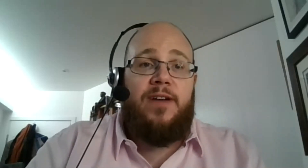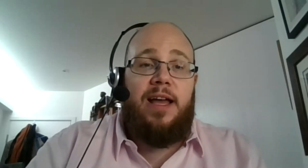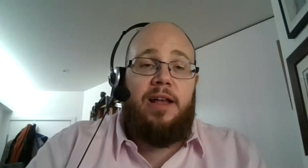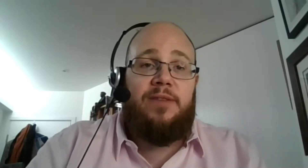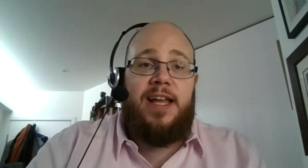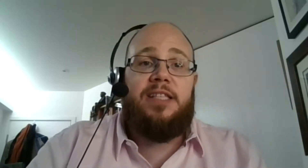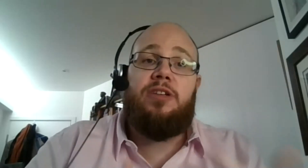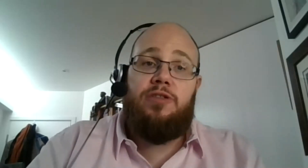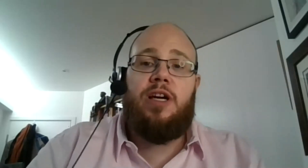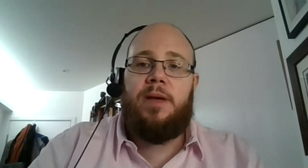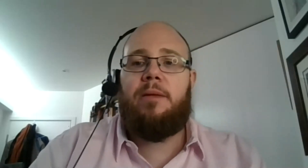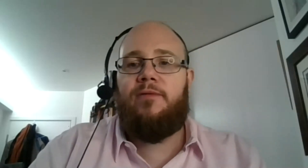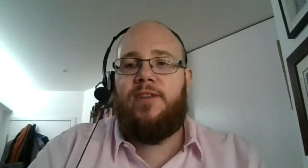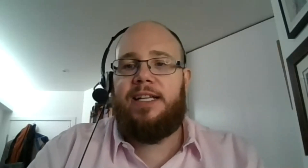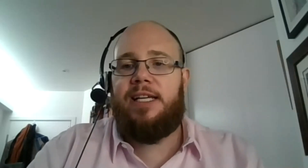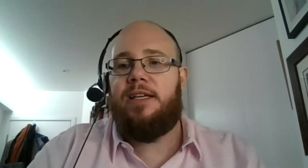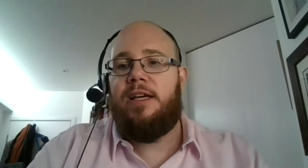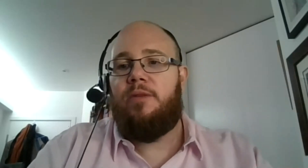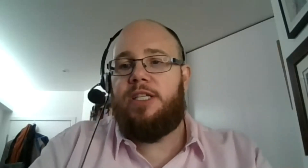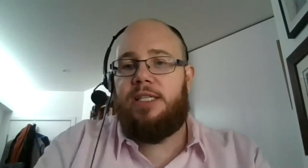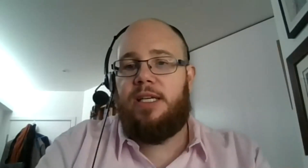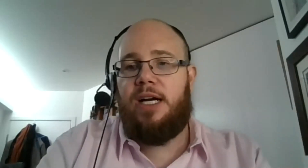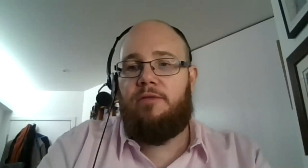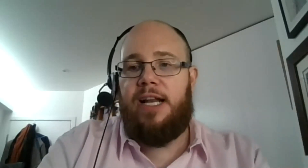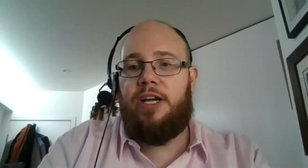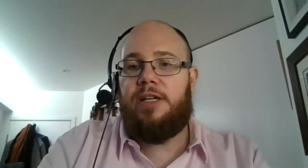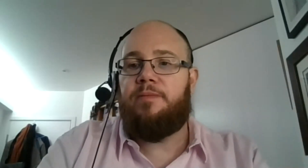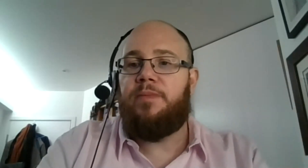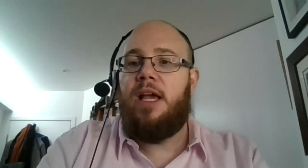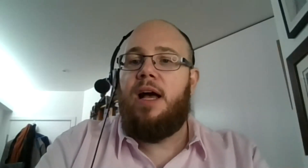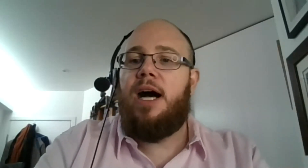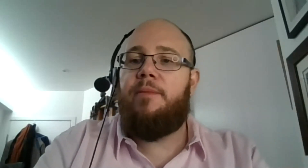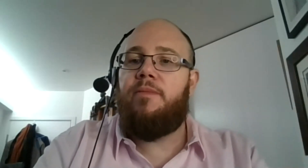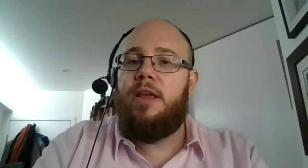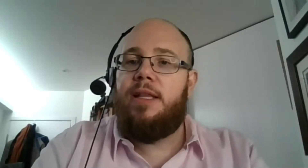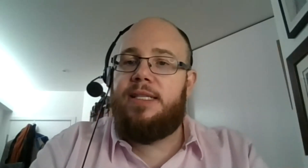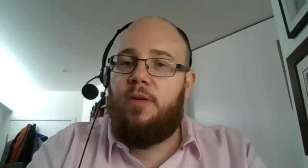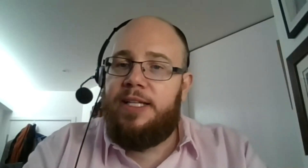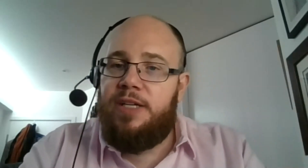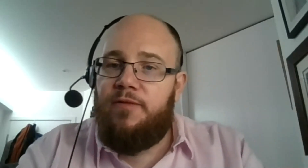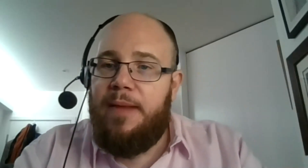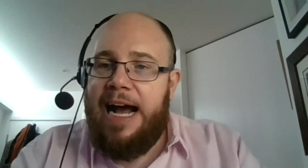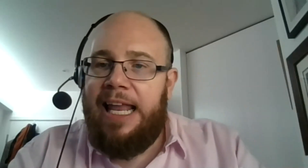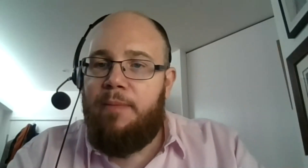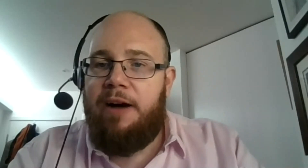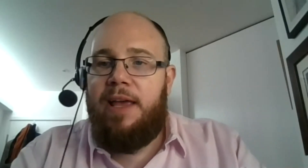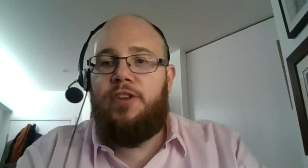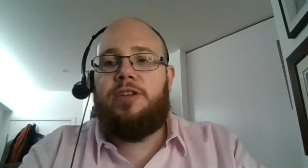a defense so you don't become infected, which is really good. There's a question from Ali about, if you don't